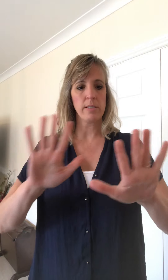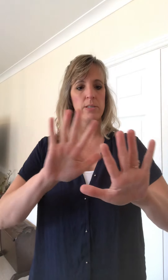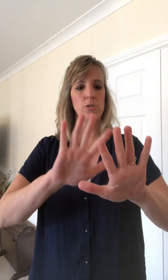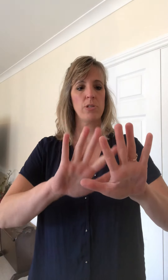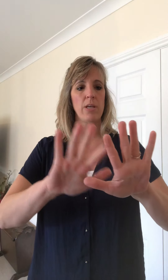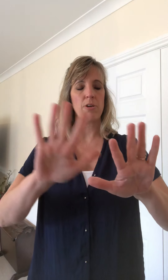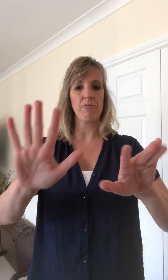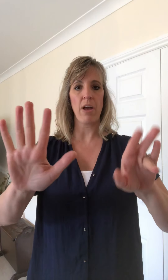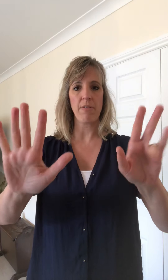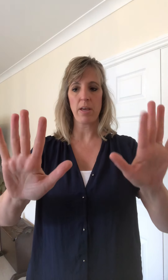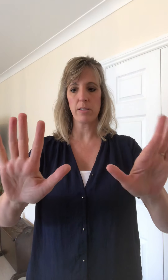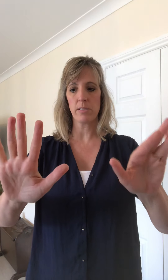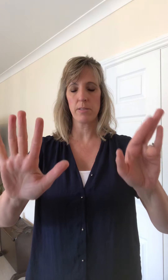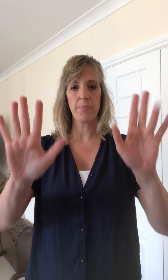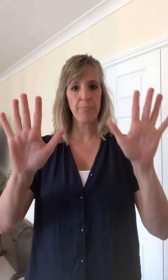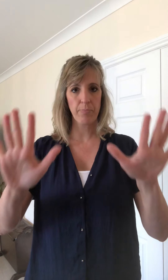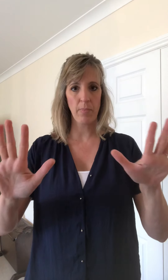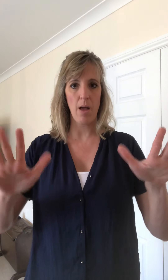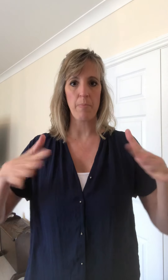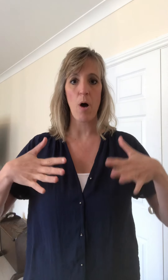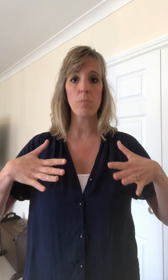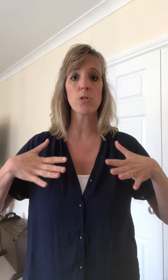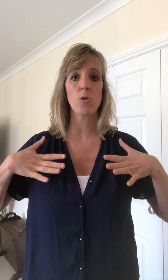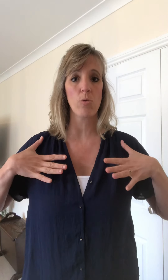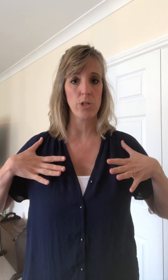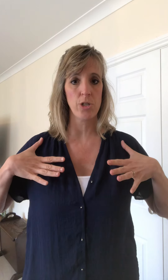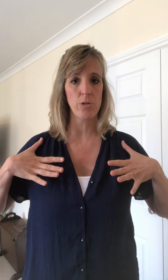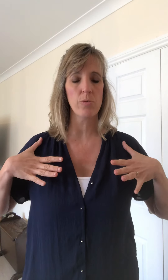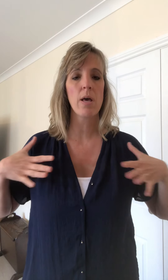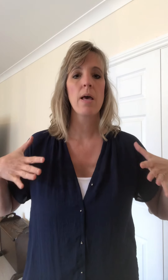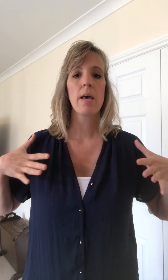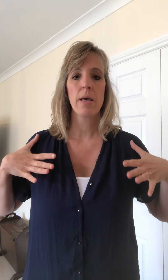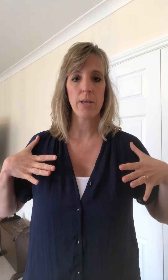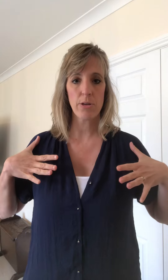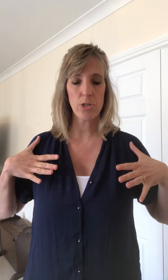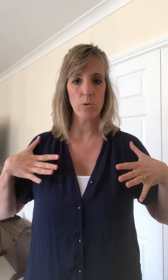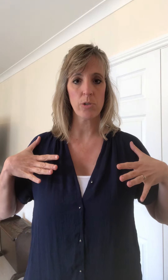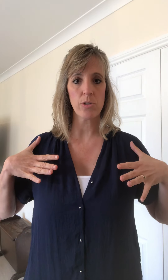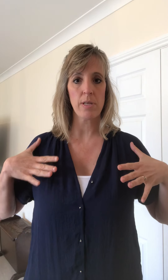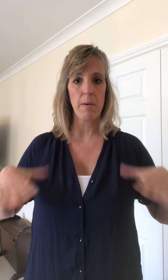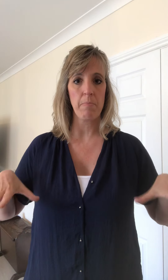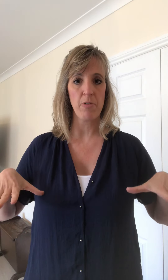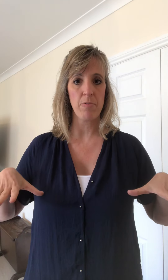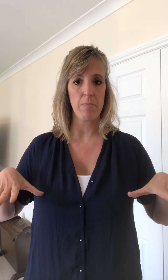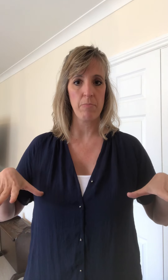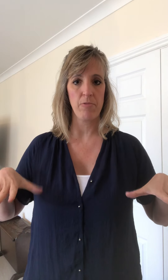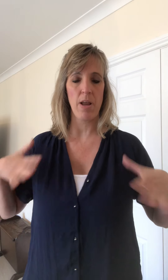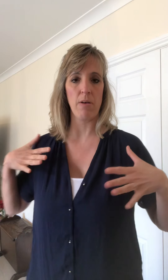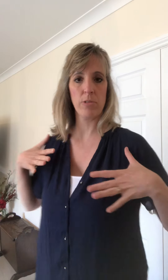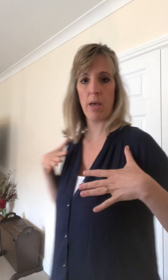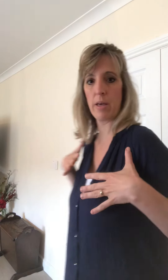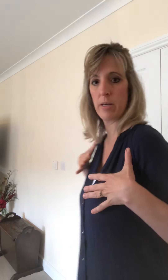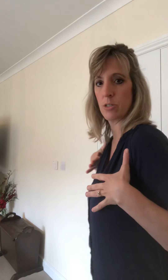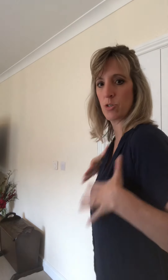is you take your 5 hands, palms towards you, hit your shoulders, and move it out, okay?